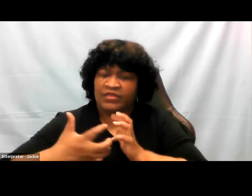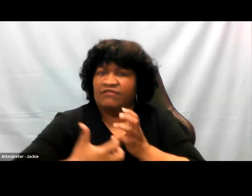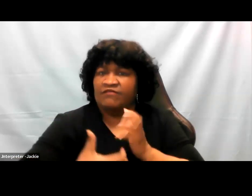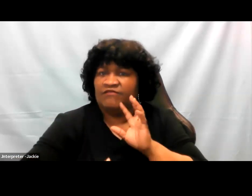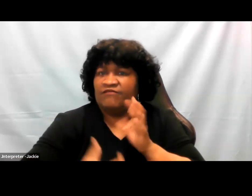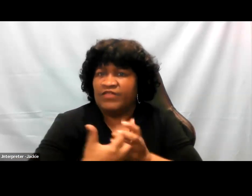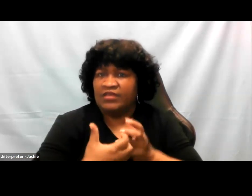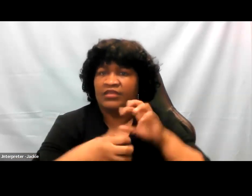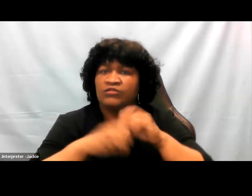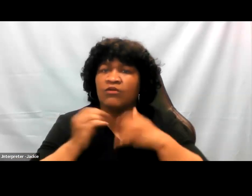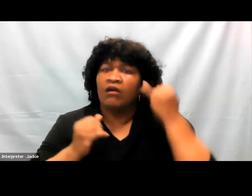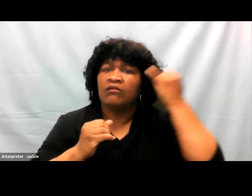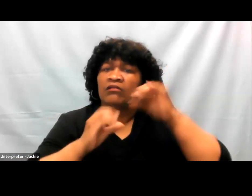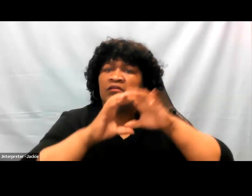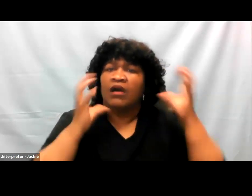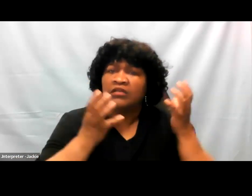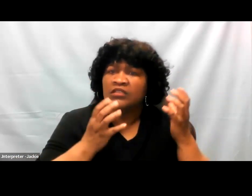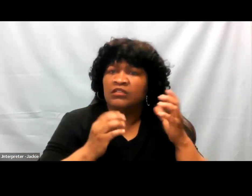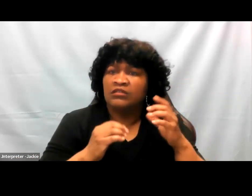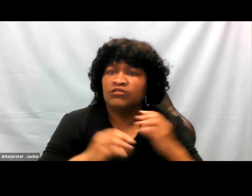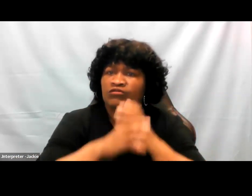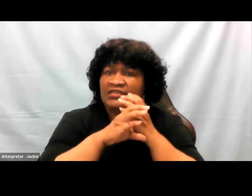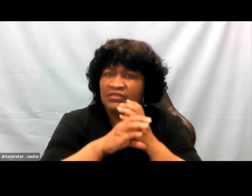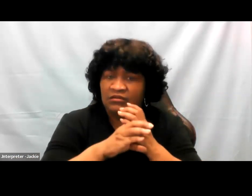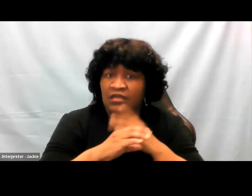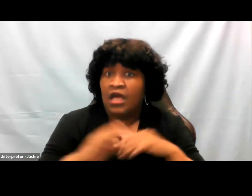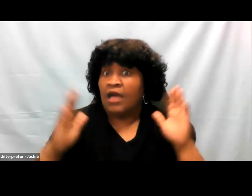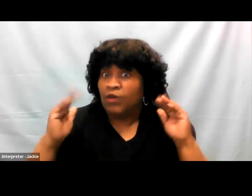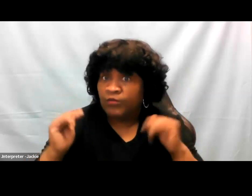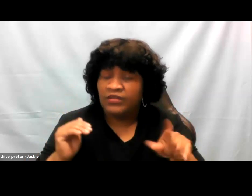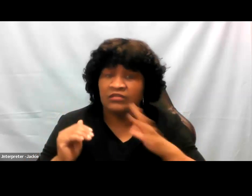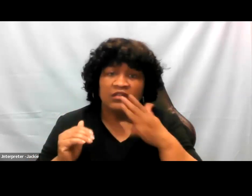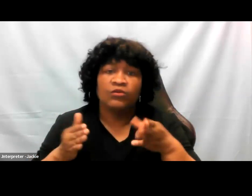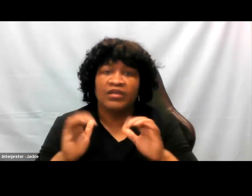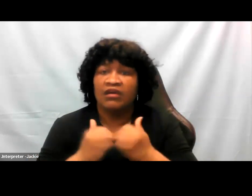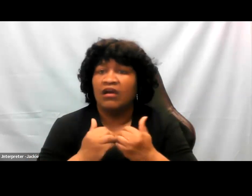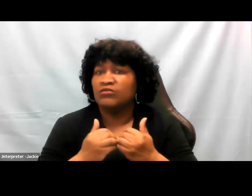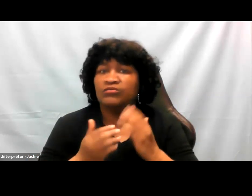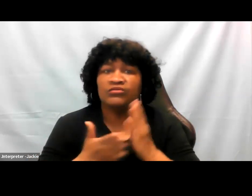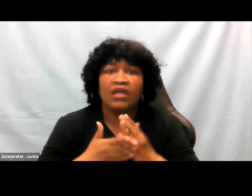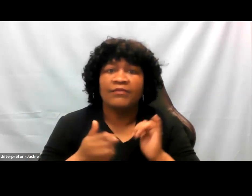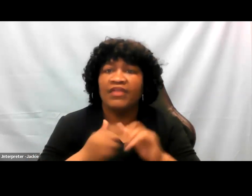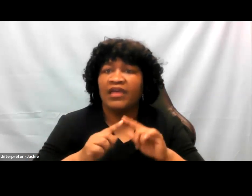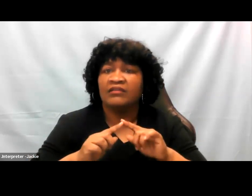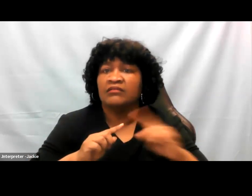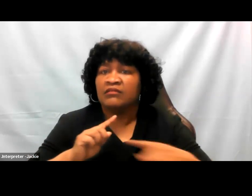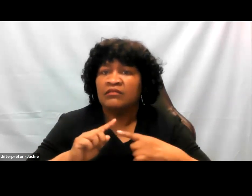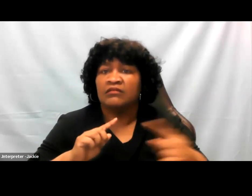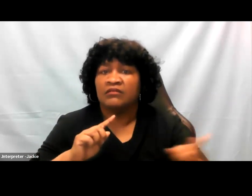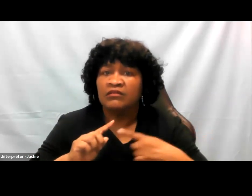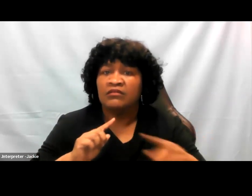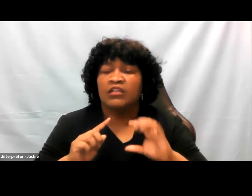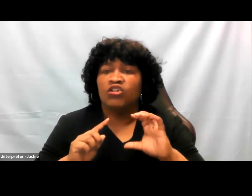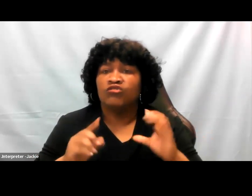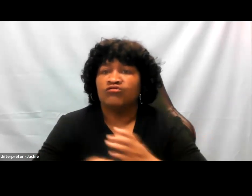crisis system, with the hope and assumption on my part that they're a really good way to stop that revolving door of